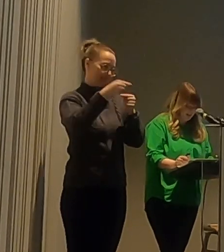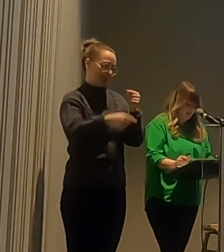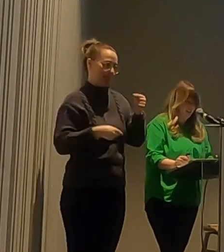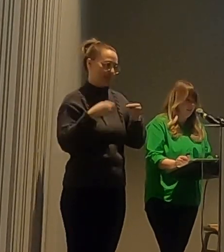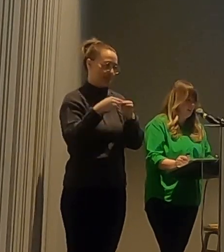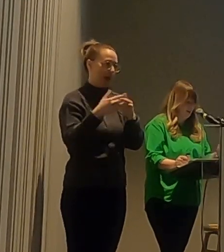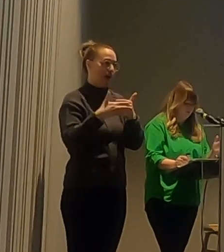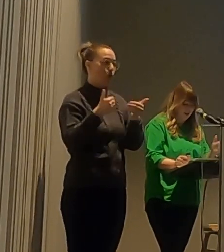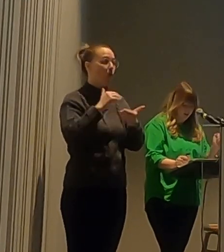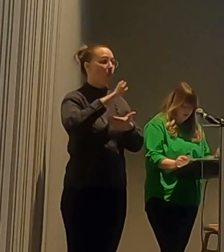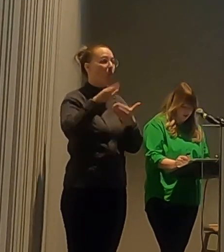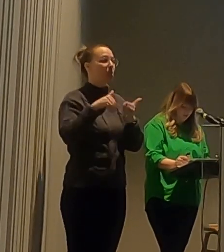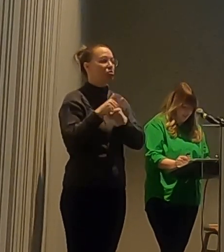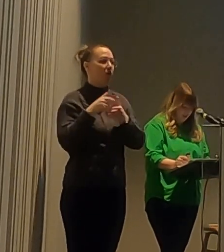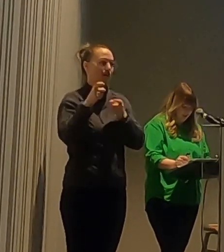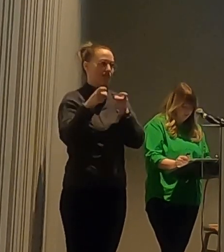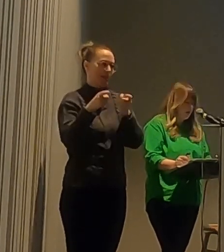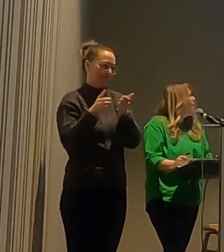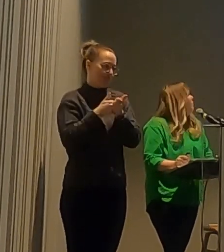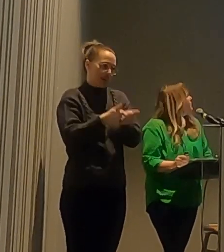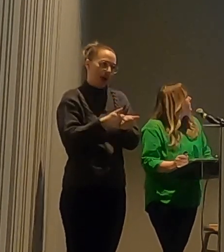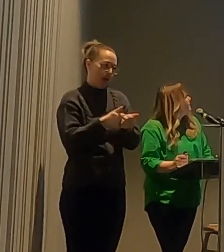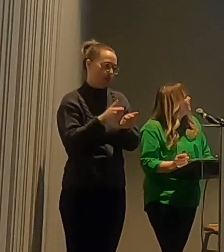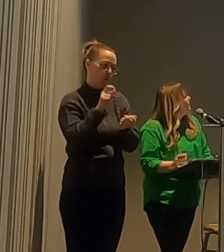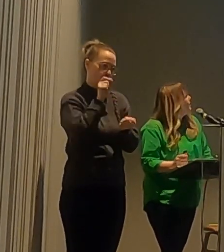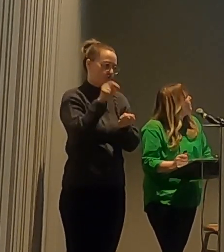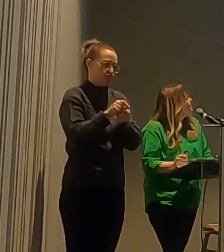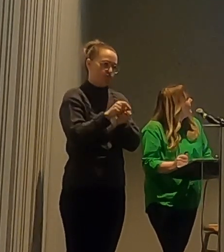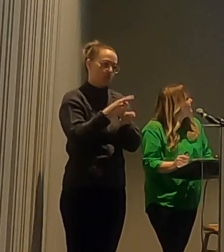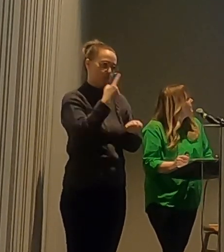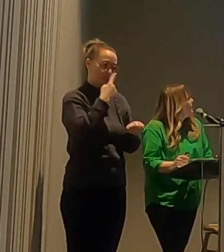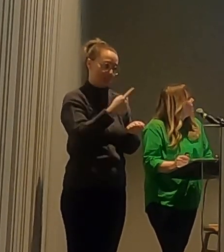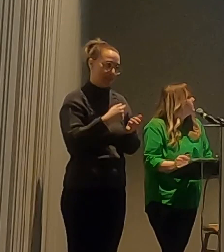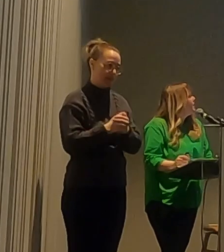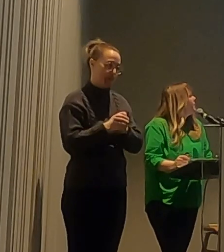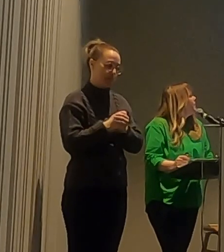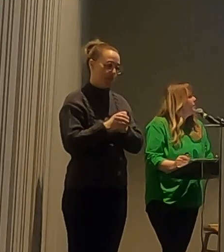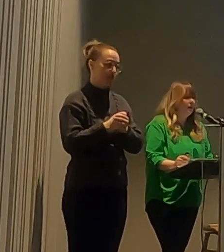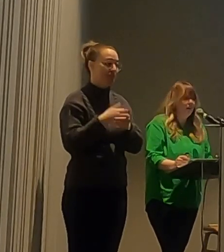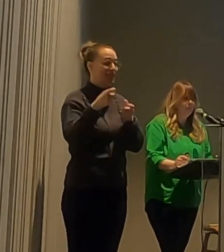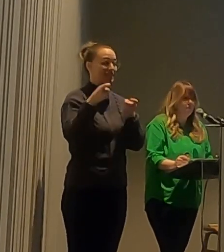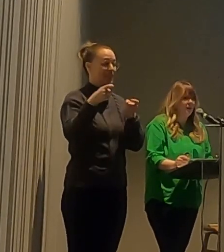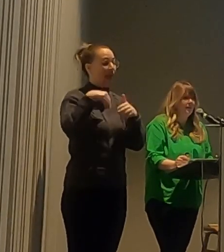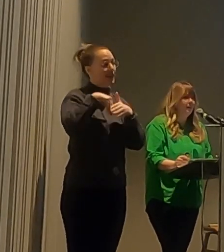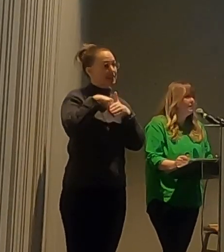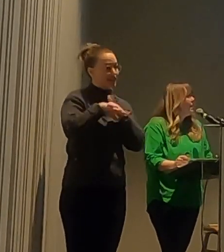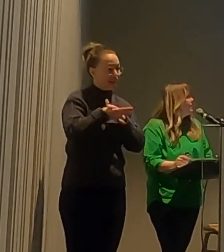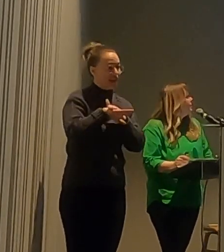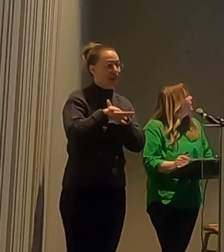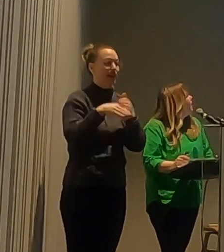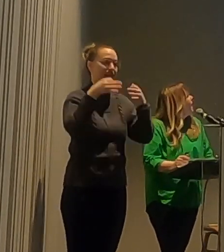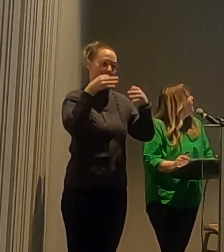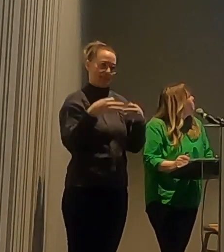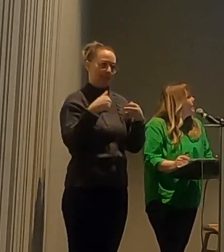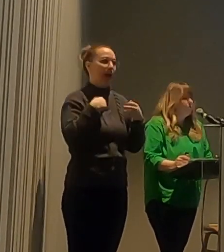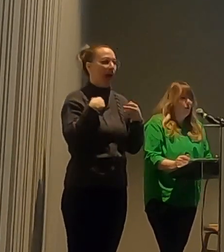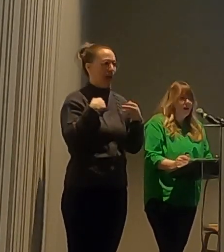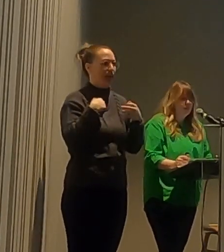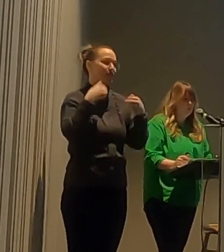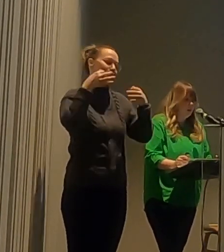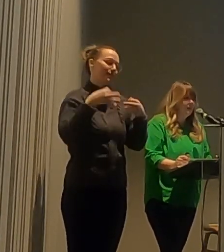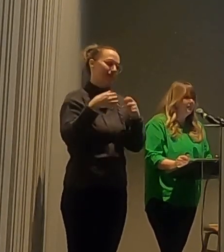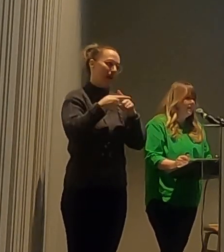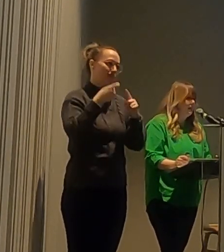of the dynasties kind of follow to a T, which basically the dynasty comes in, they claim the mandate of heaven,